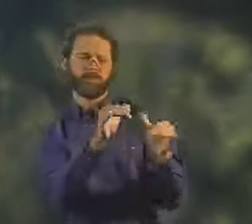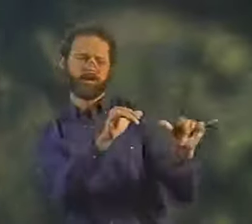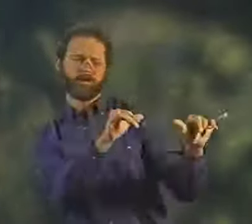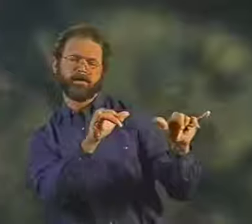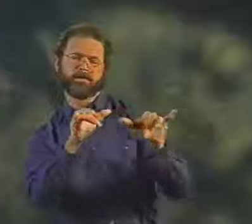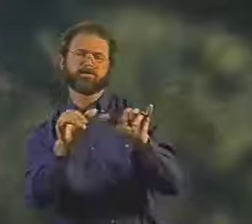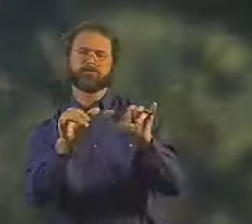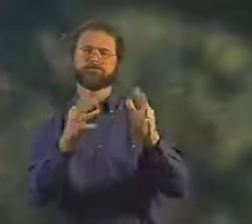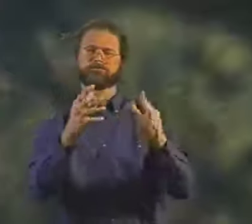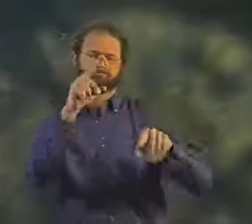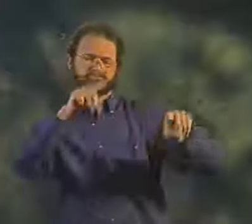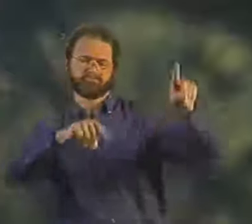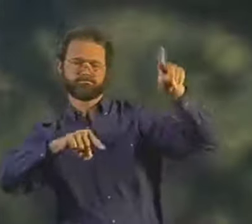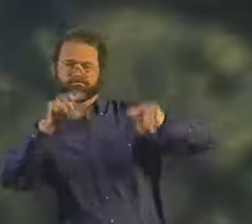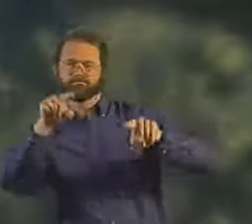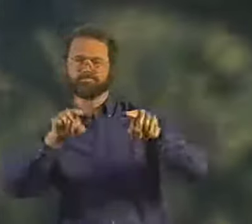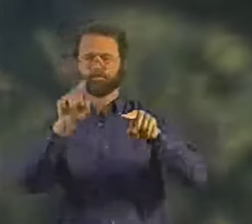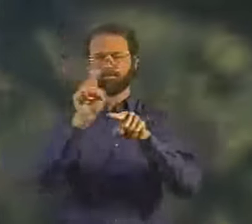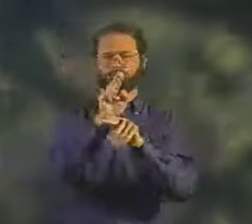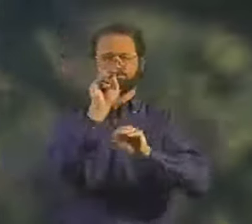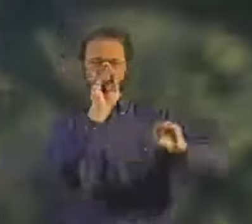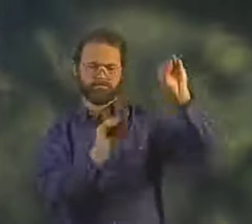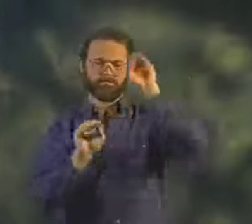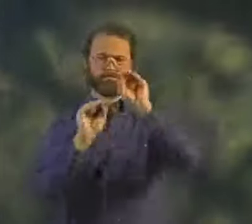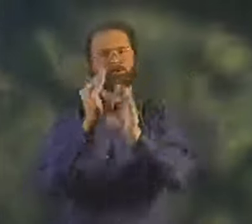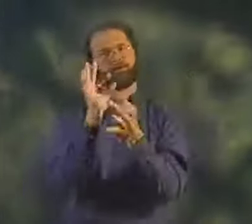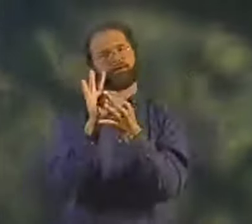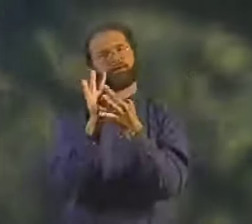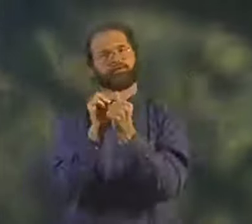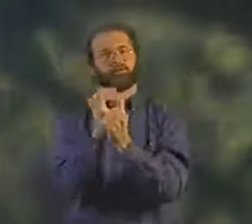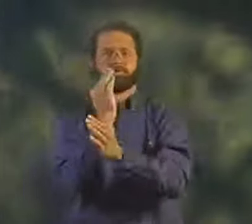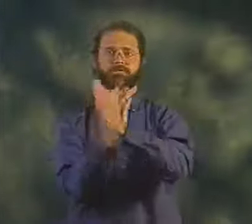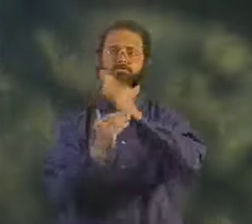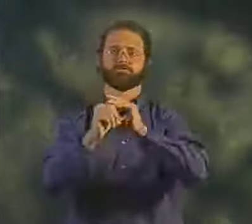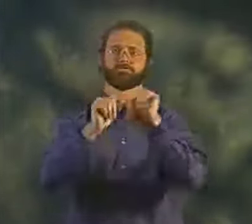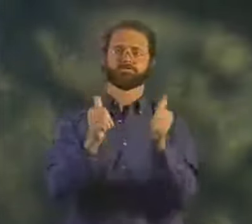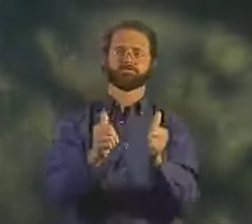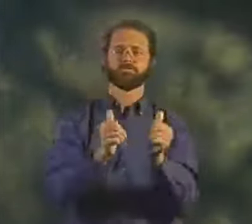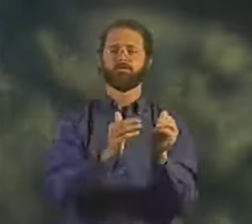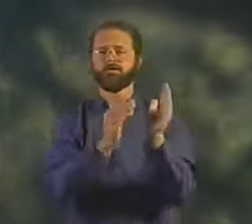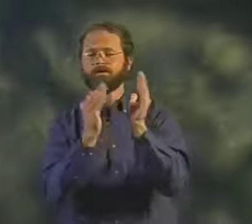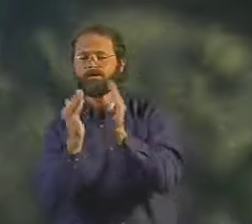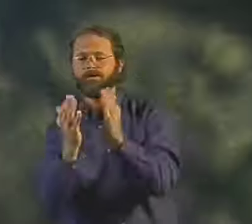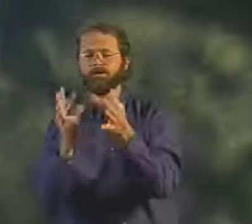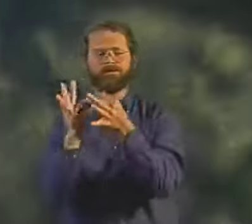For example, the first 6 poems focus on different hand-shape patterns.